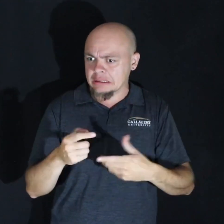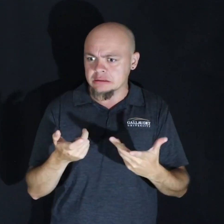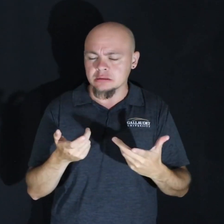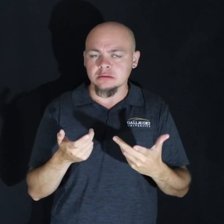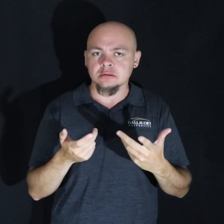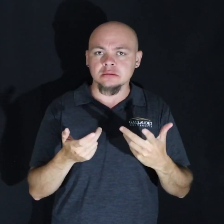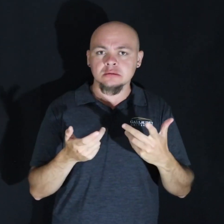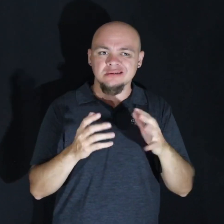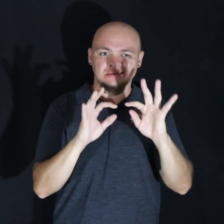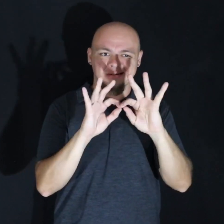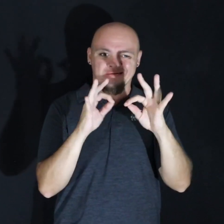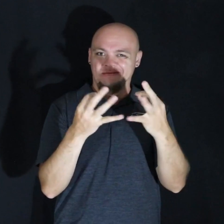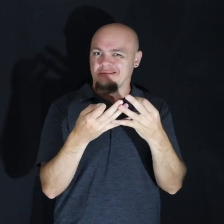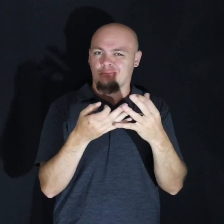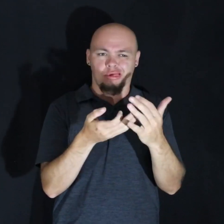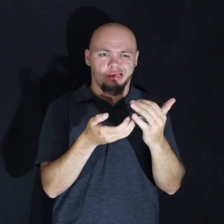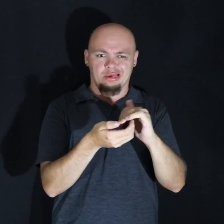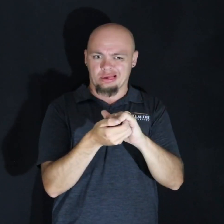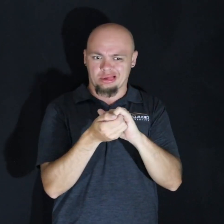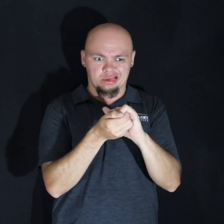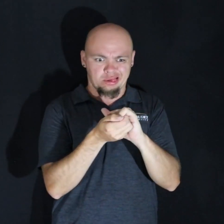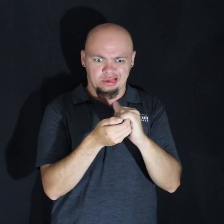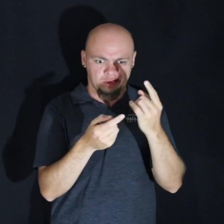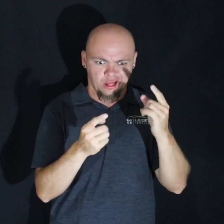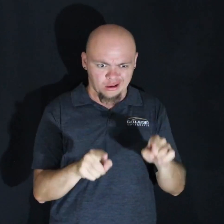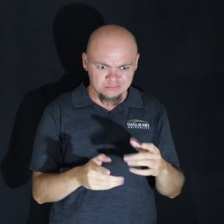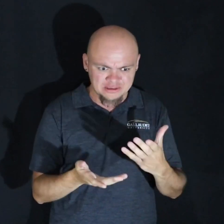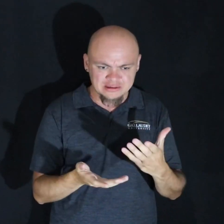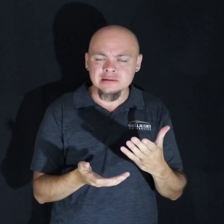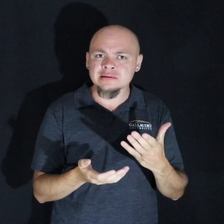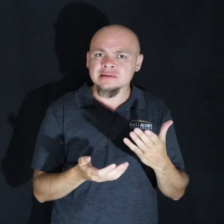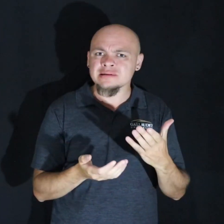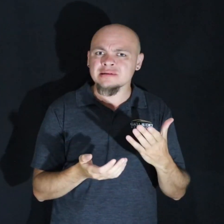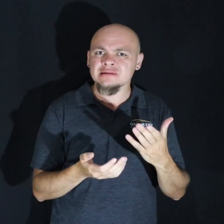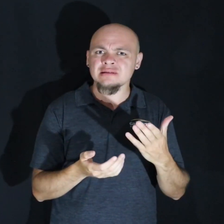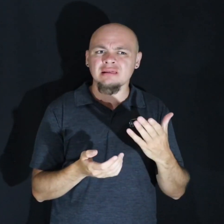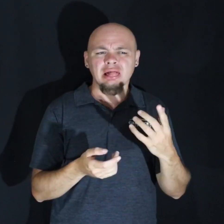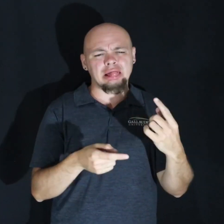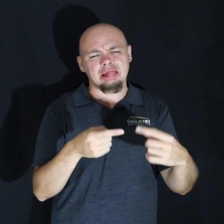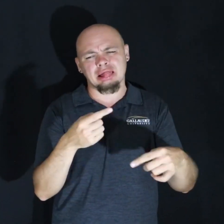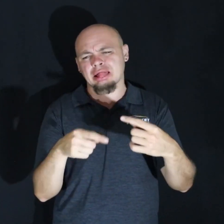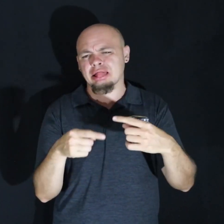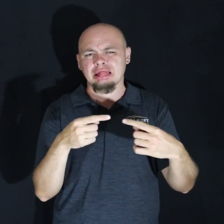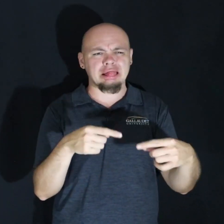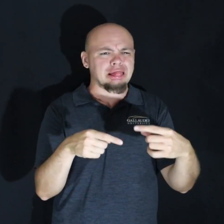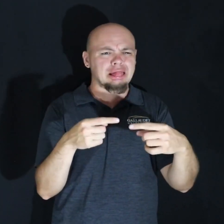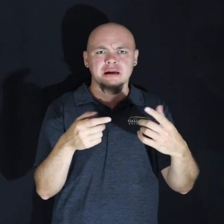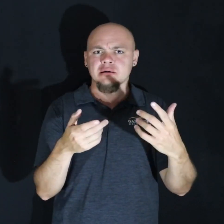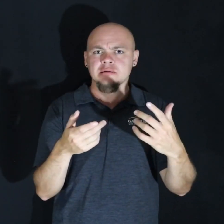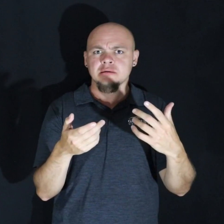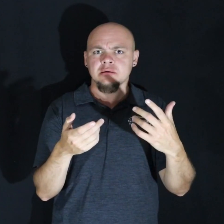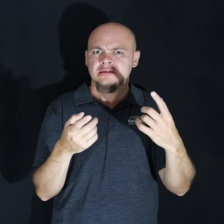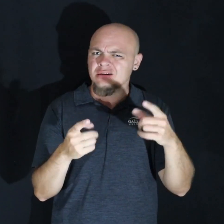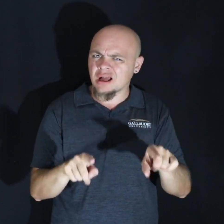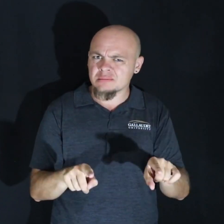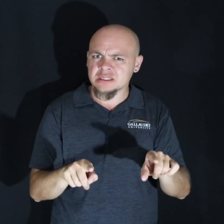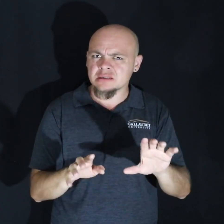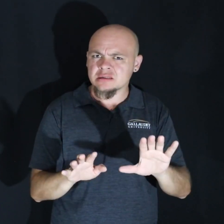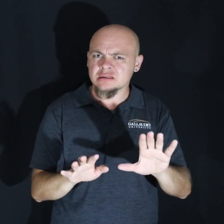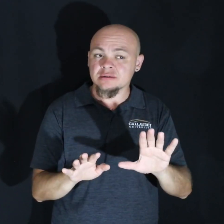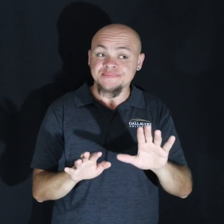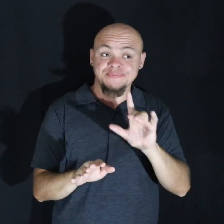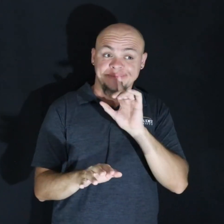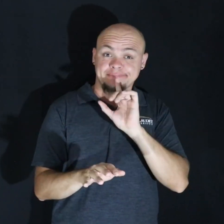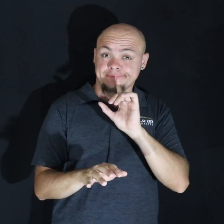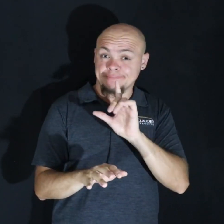happens when the family can't cooperate? And what happens when we're constantly arguing in our relationship? The truth is,